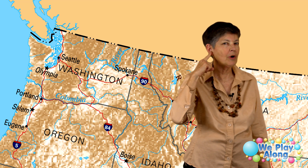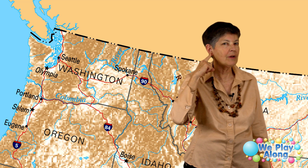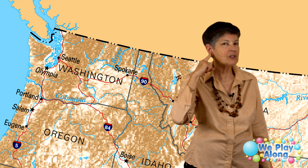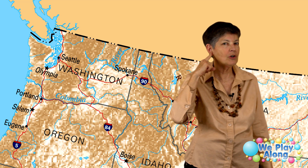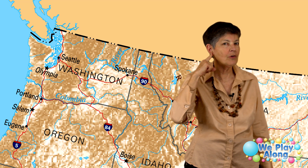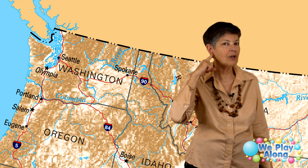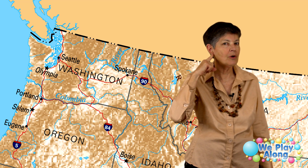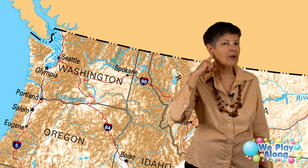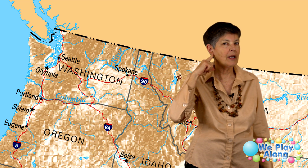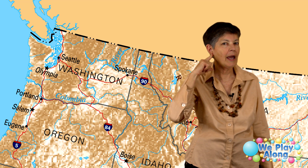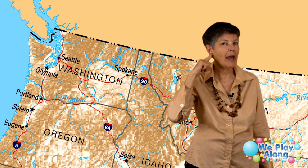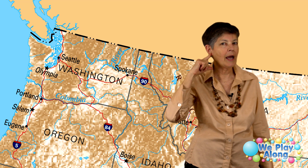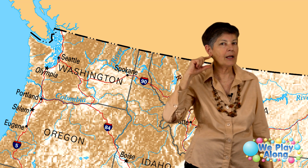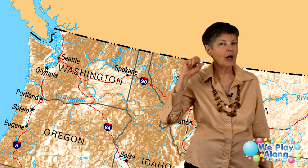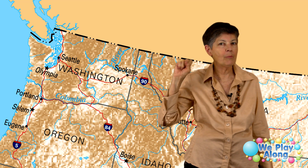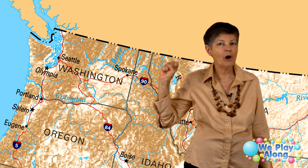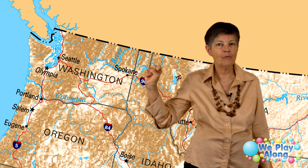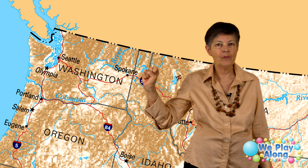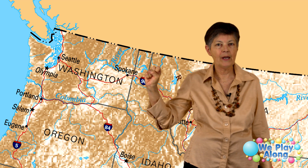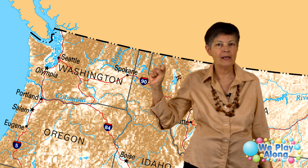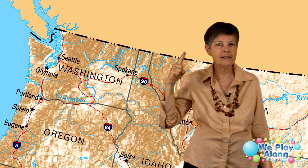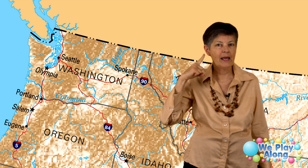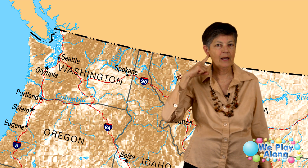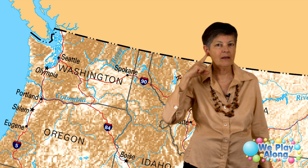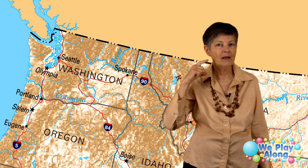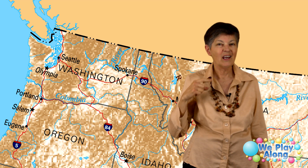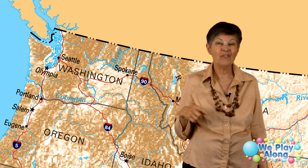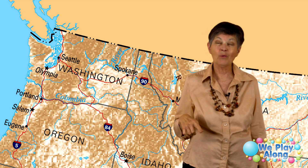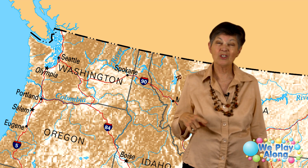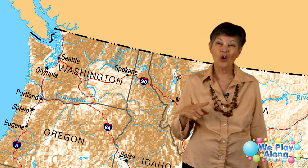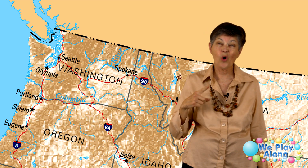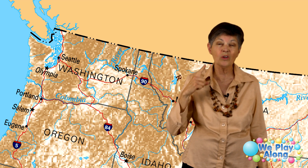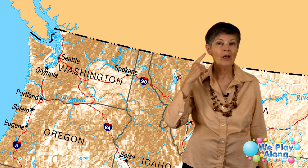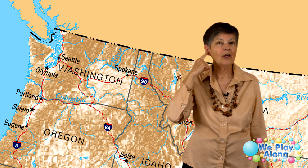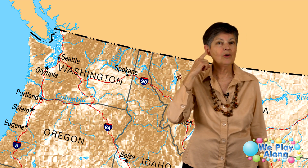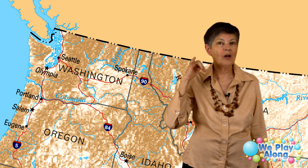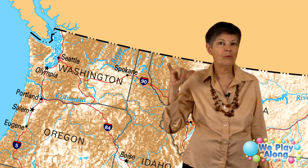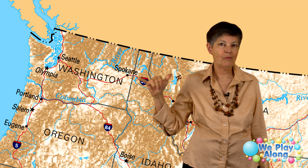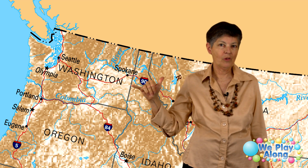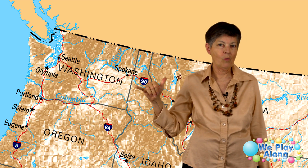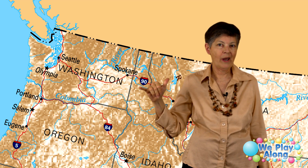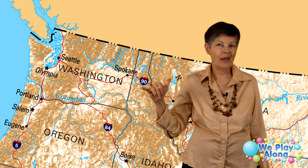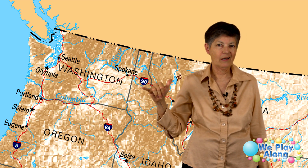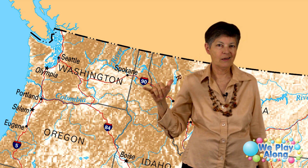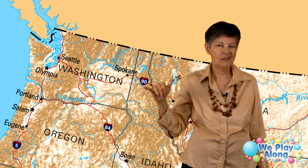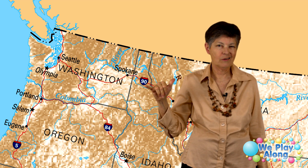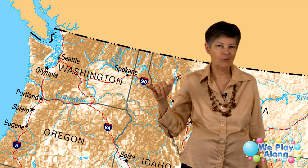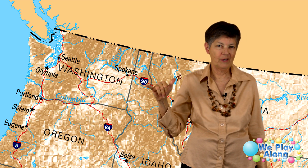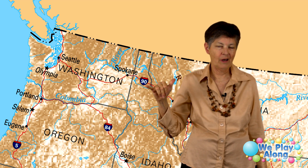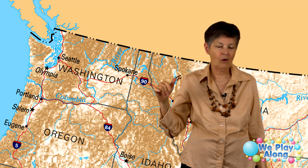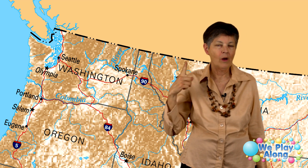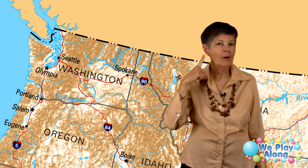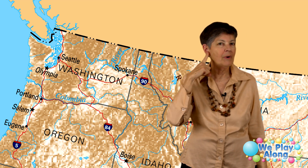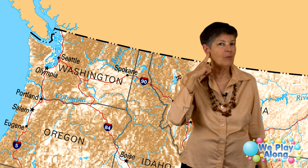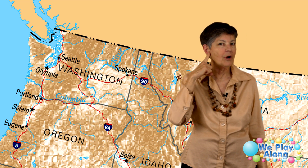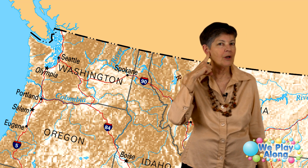a silver earring and come off with an S hand. If it was gold, you'd come off with a Y hand because it would be yellow. But we're going to